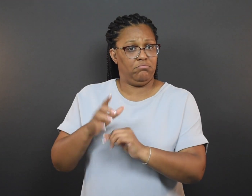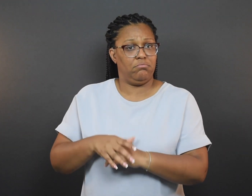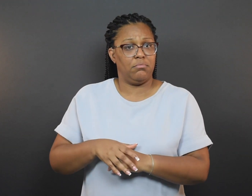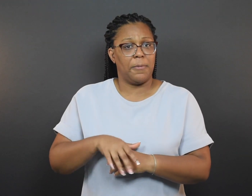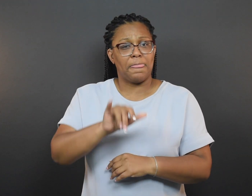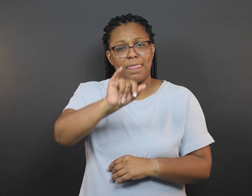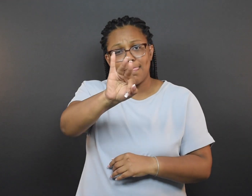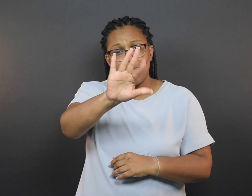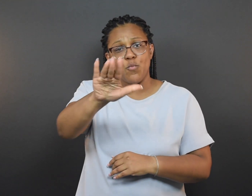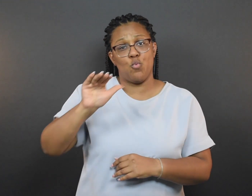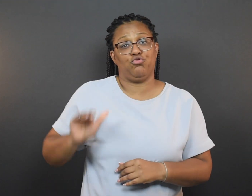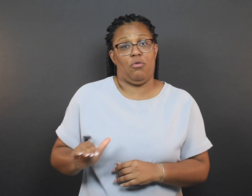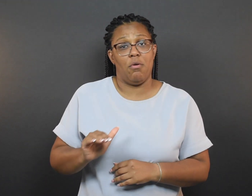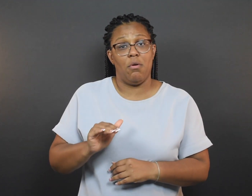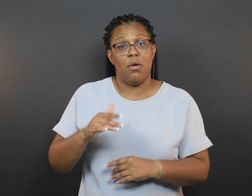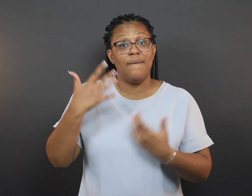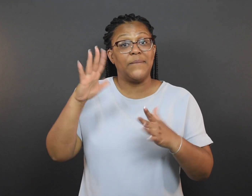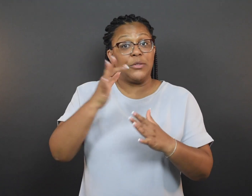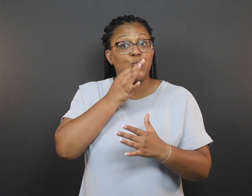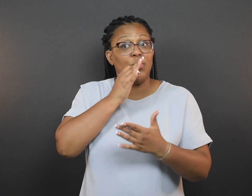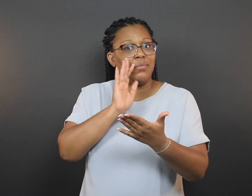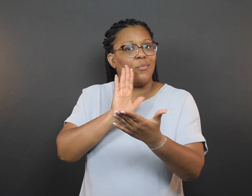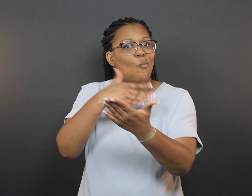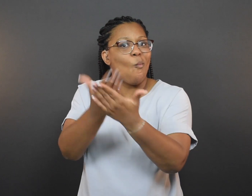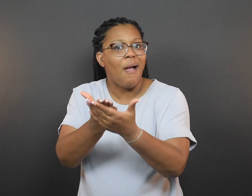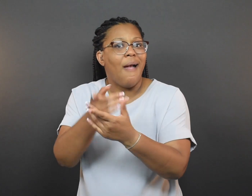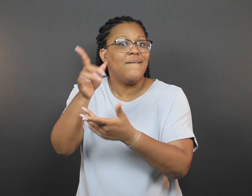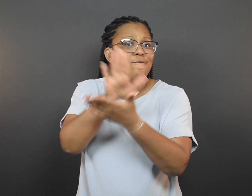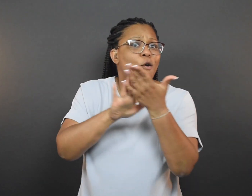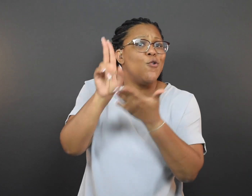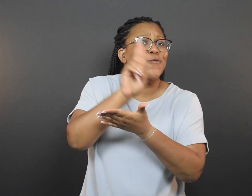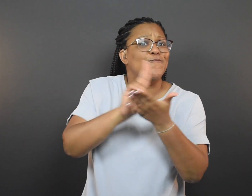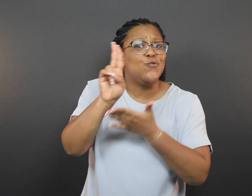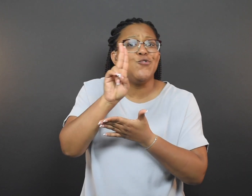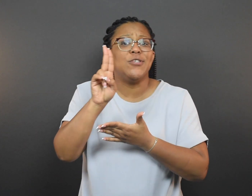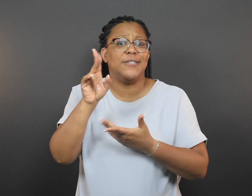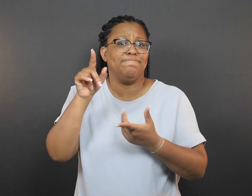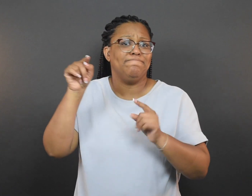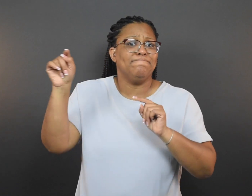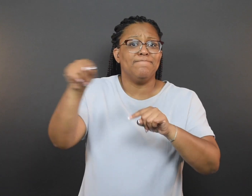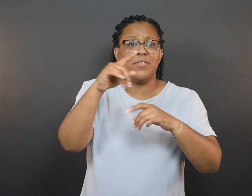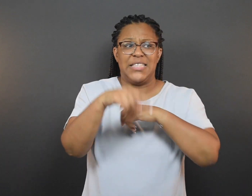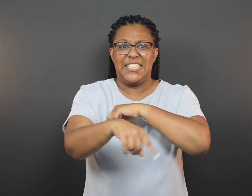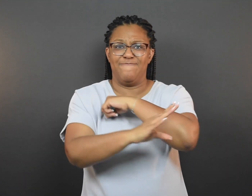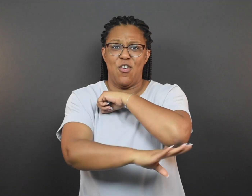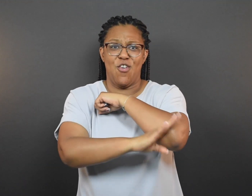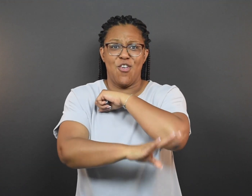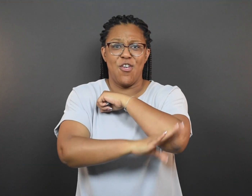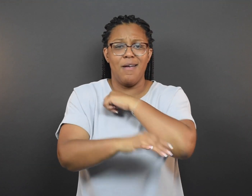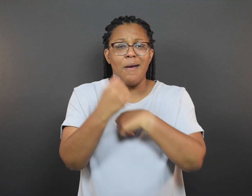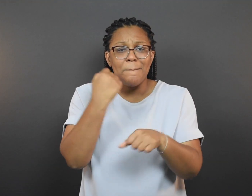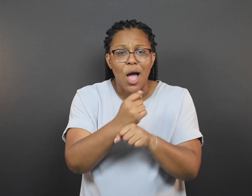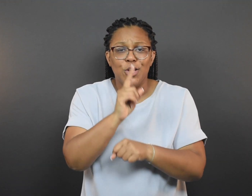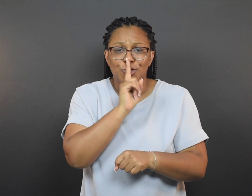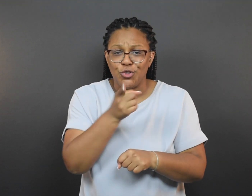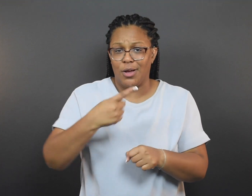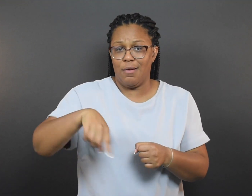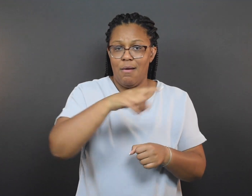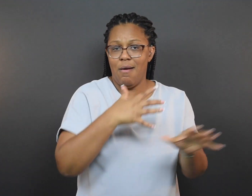If your child is headed off to an institution of higher education this fall, make sure they are up to